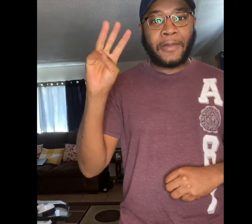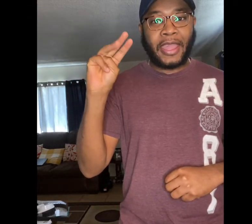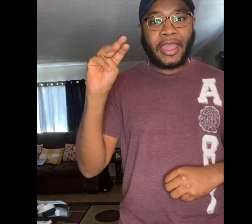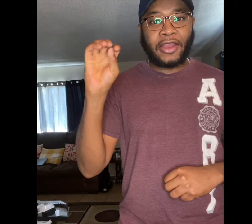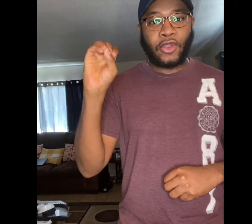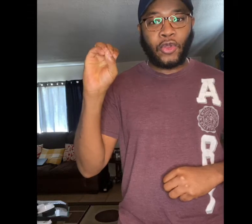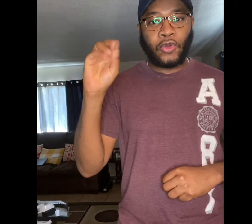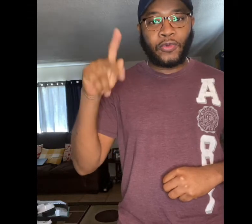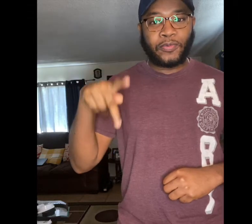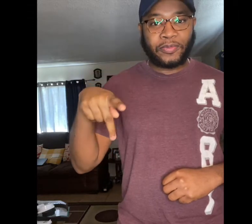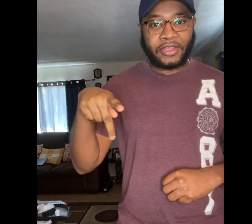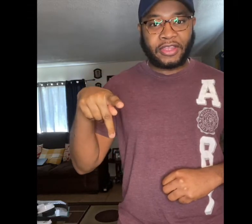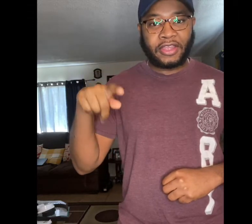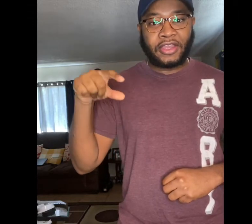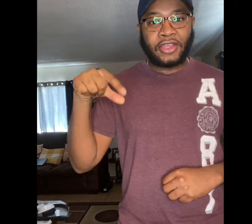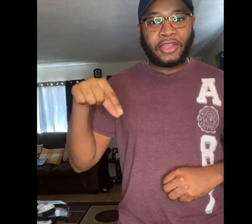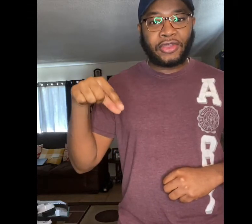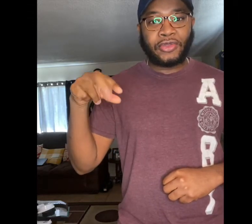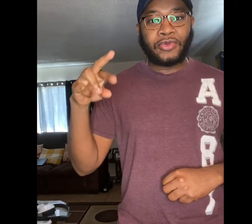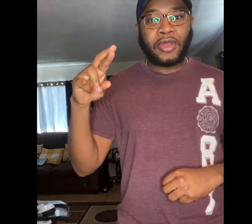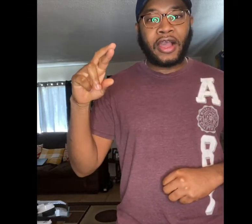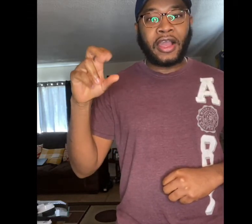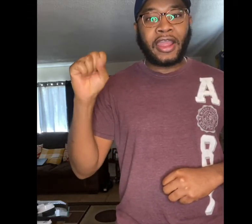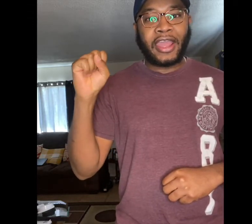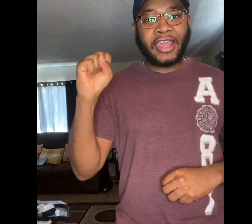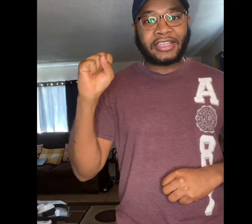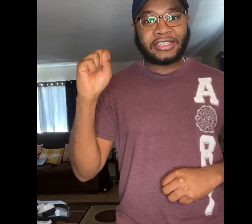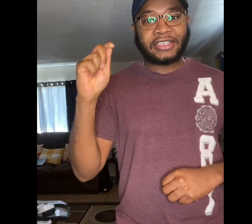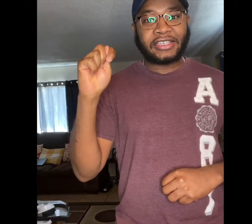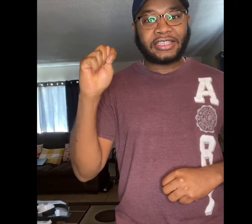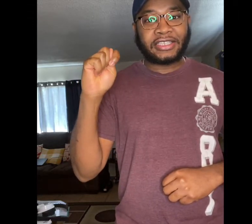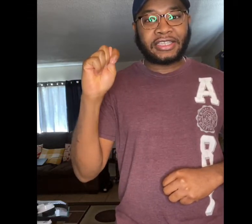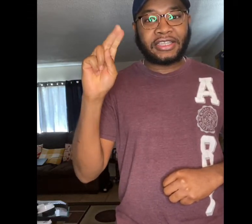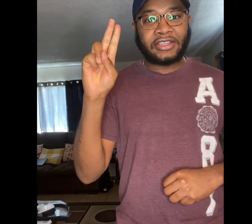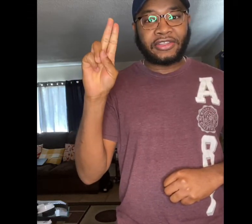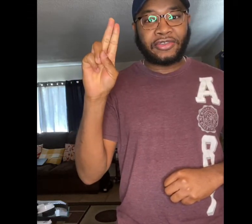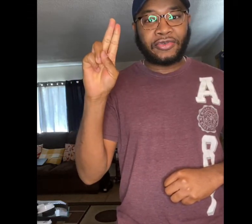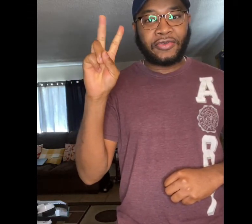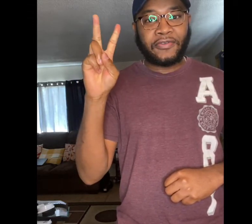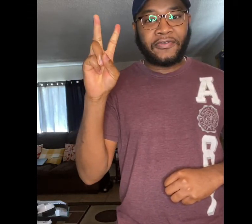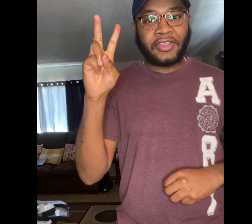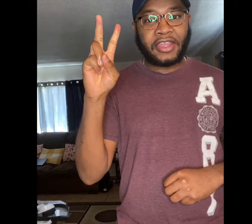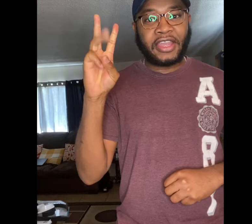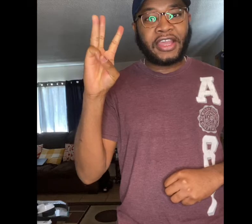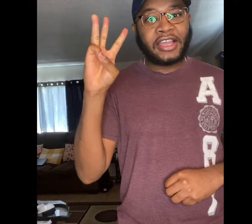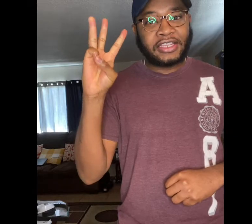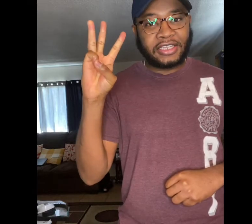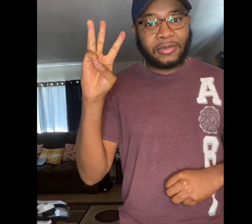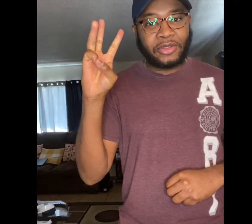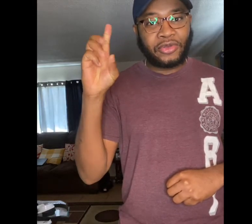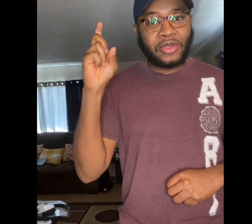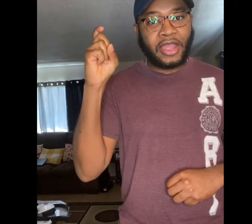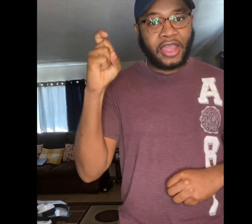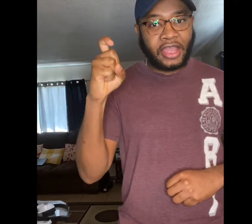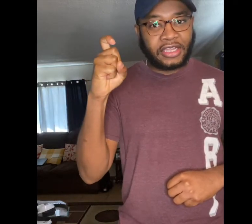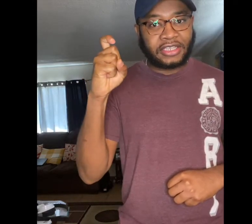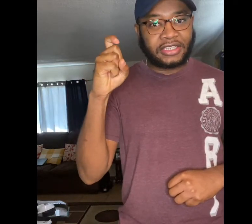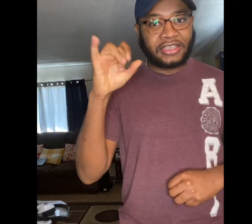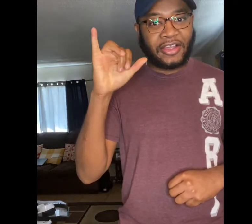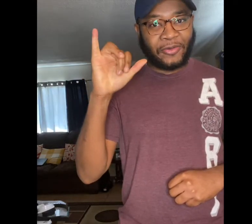N, O, P, Q, R, S, T, U, V, W, X,